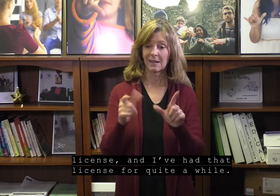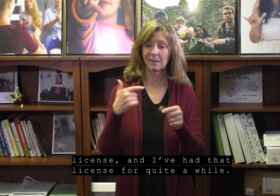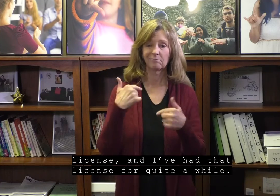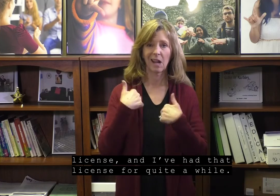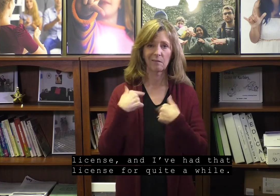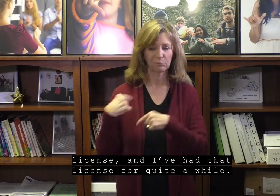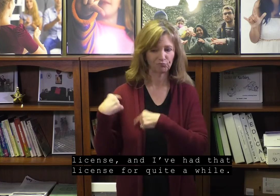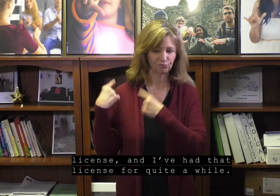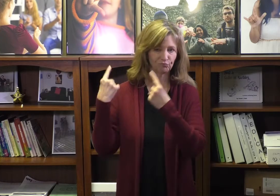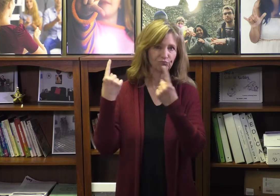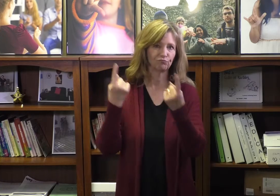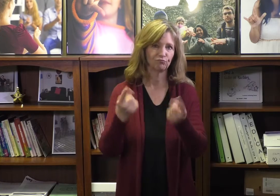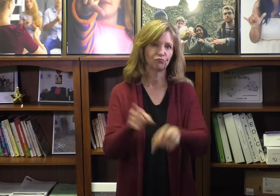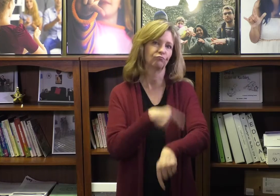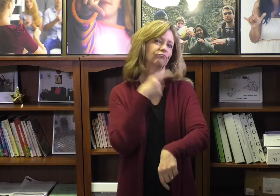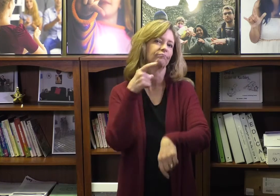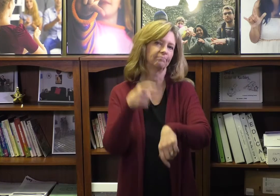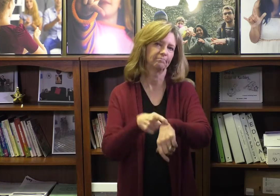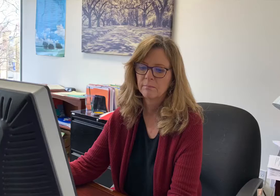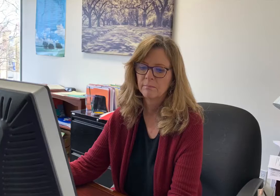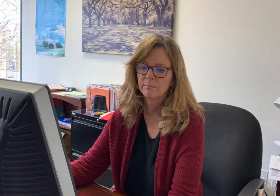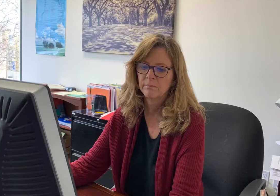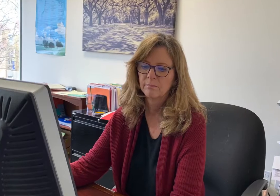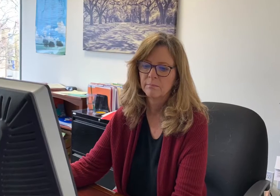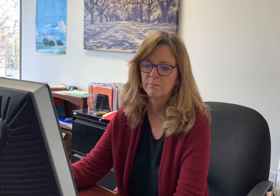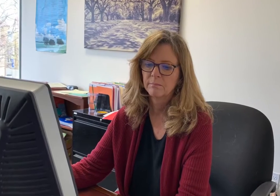license. And I've had that license for quite a while.